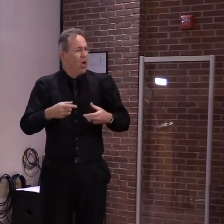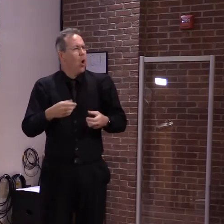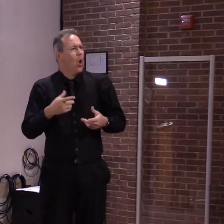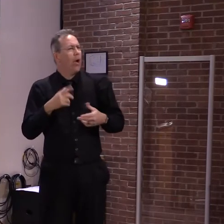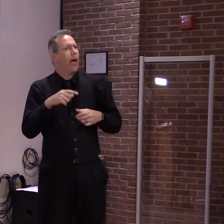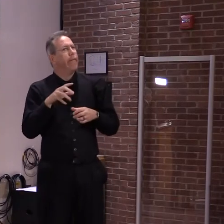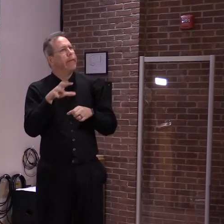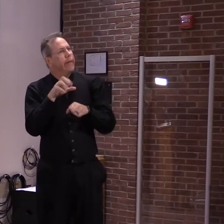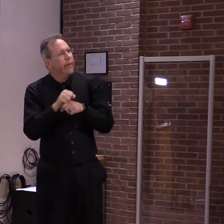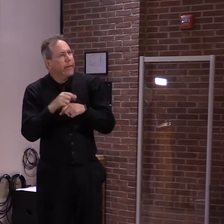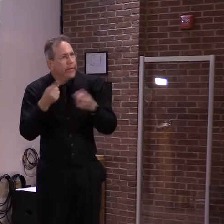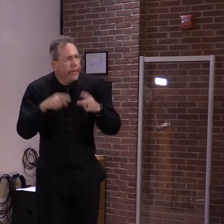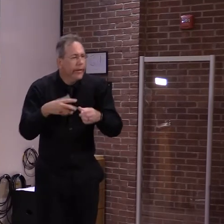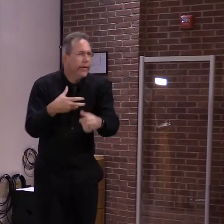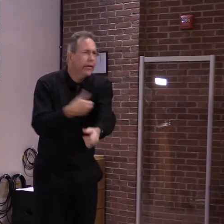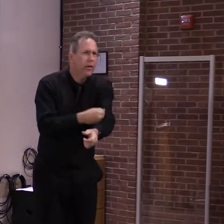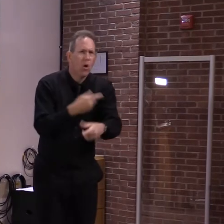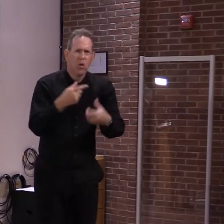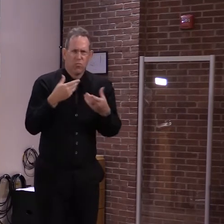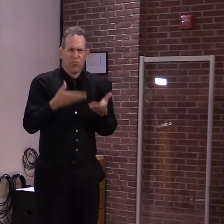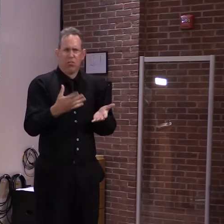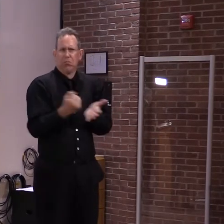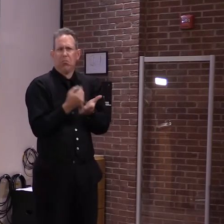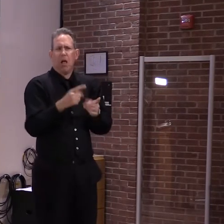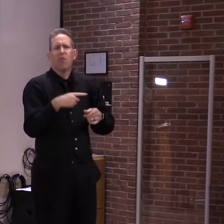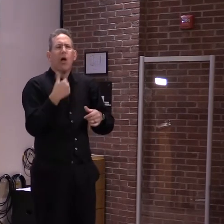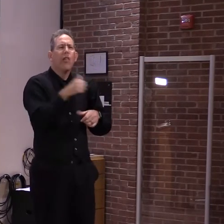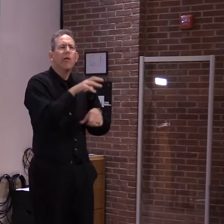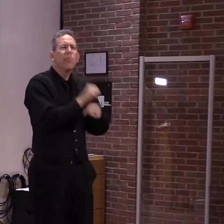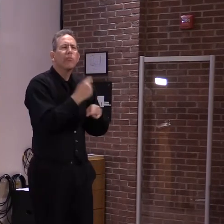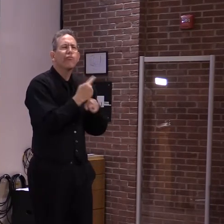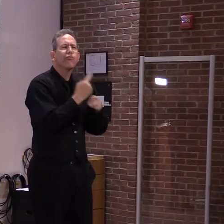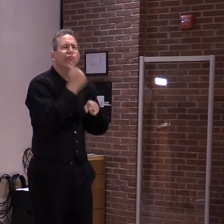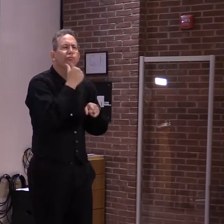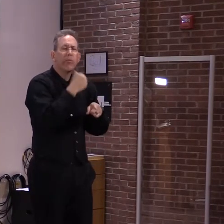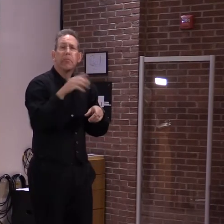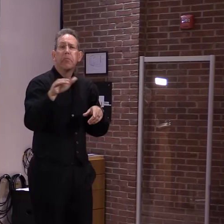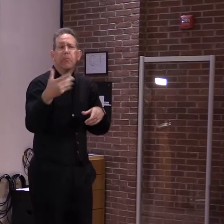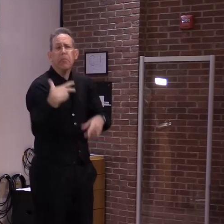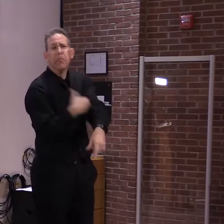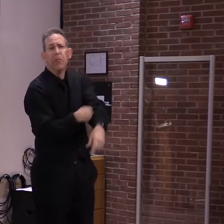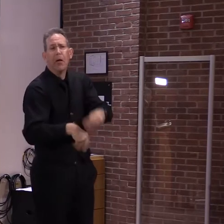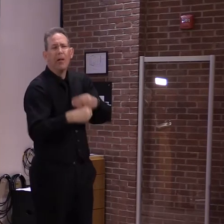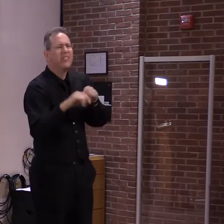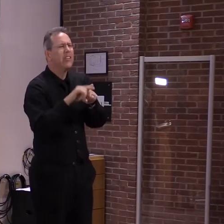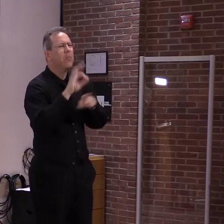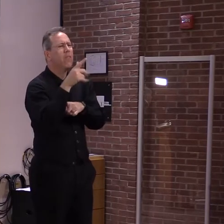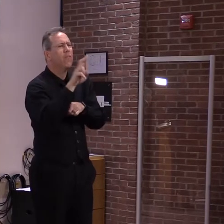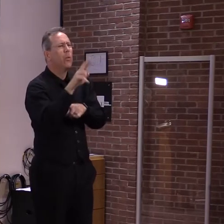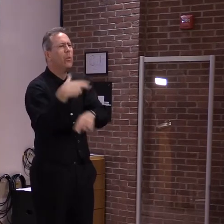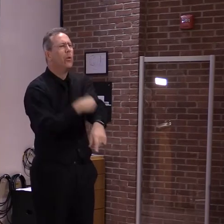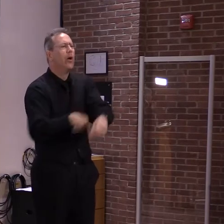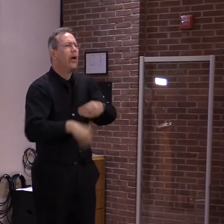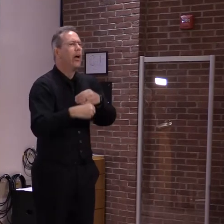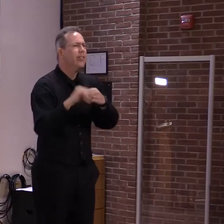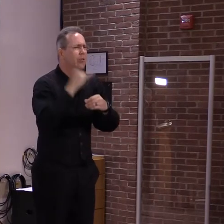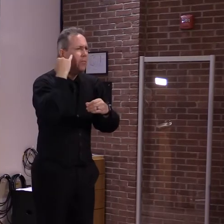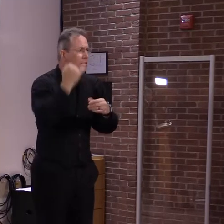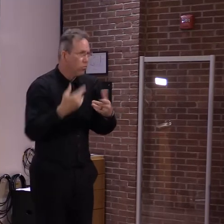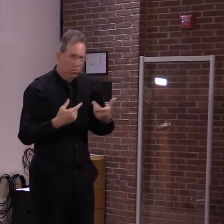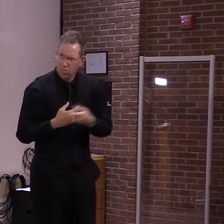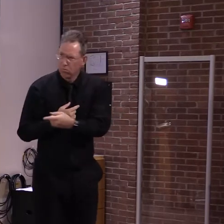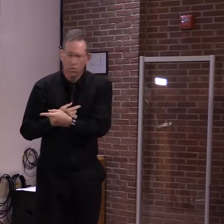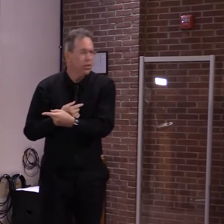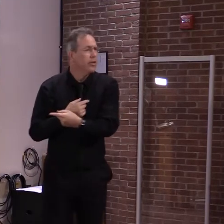that we are sort of transitioning over. You will see, you know, in the future,